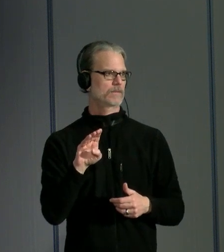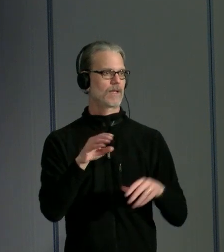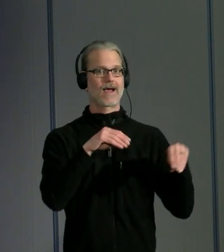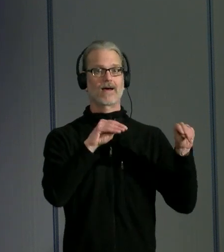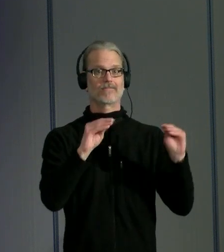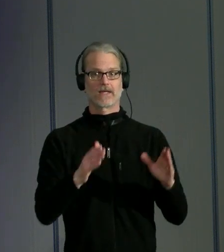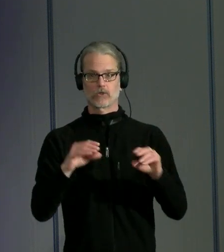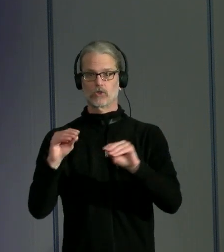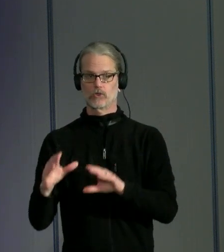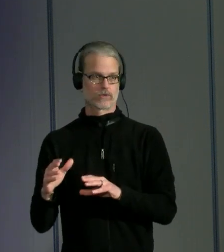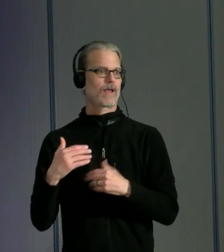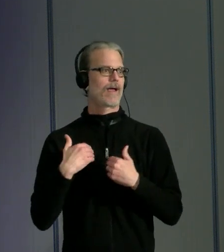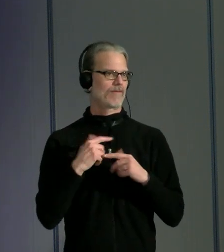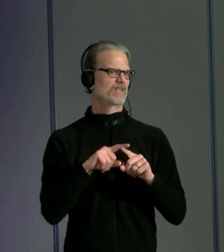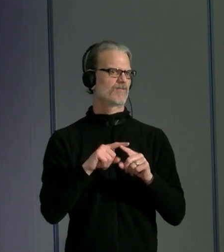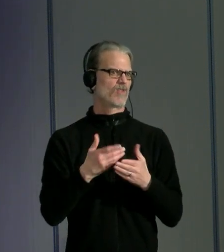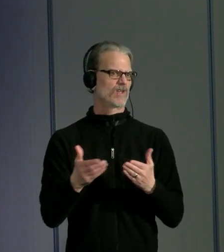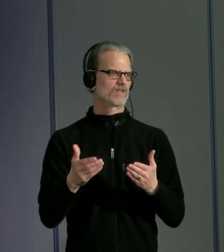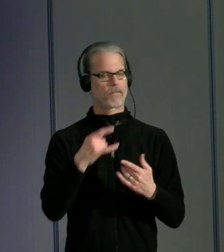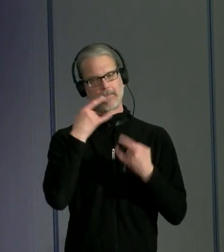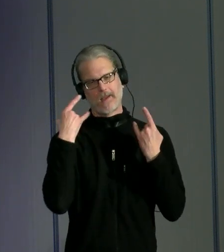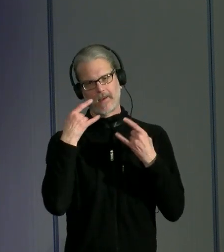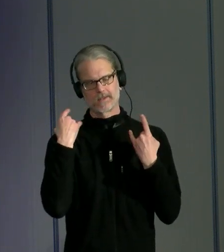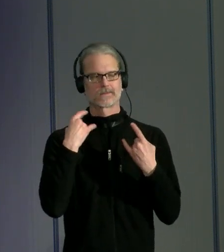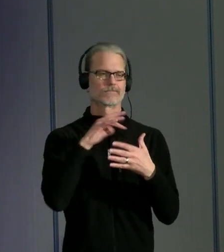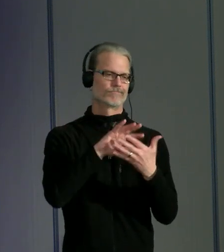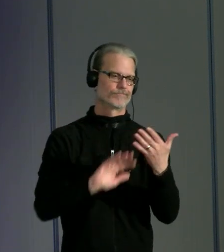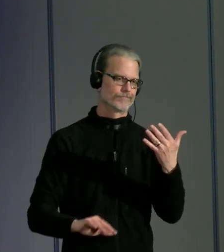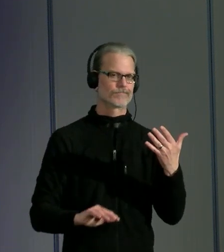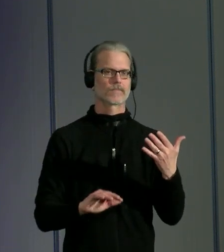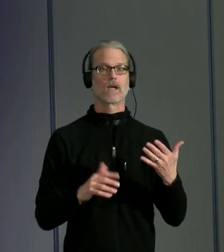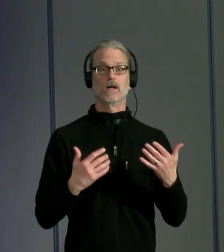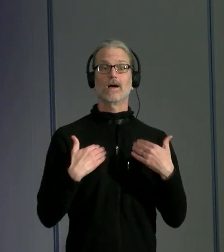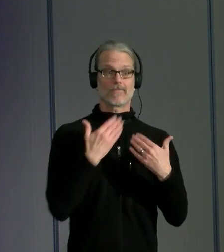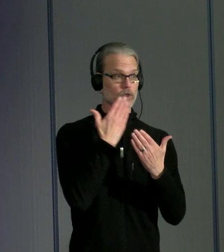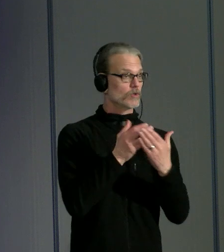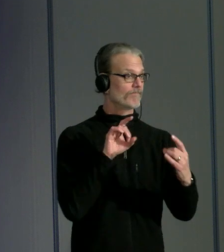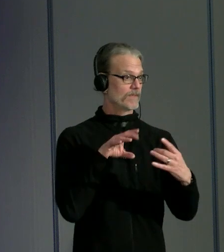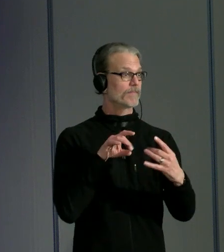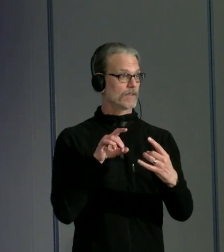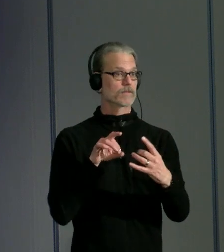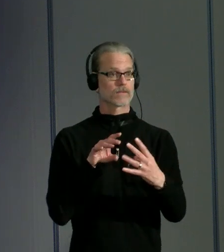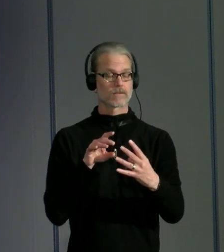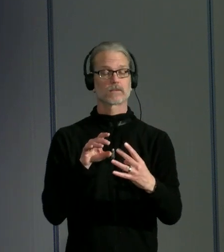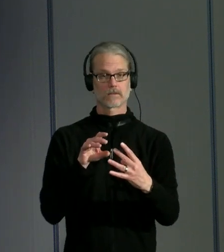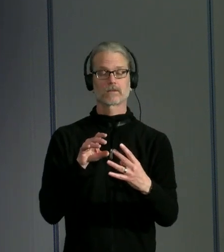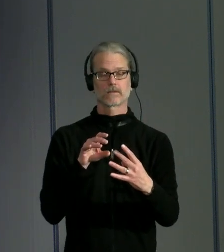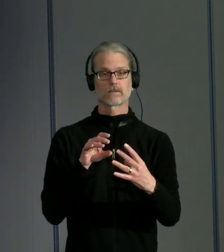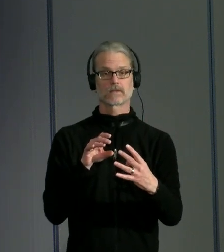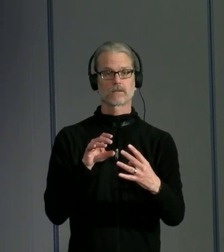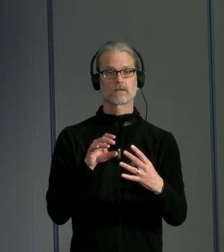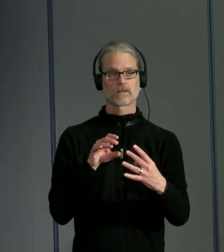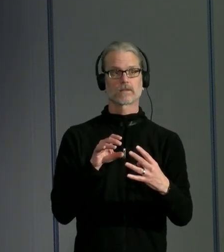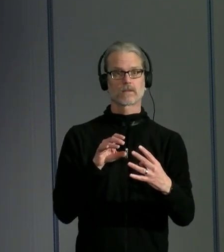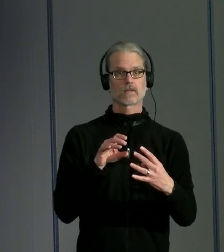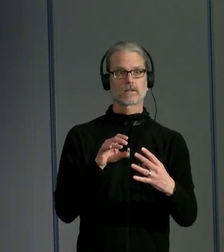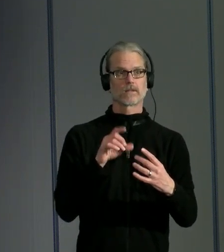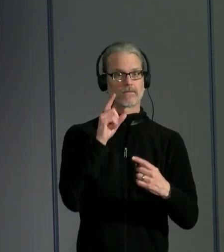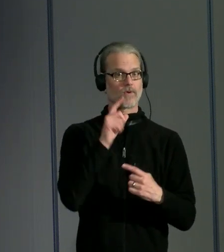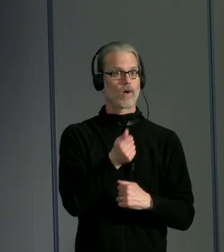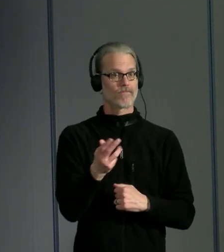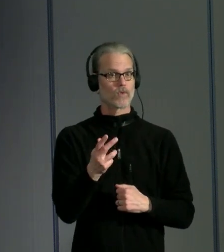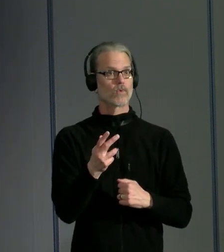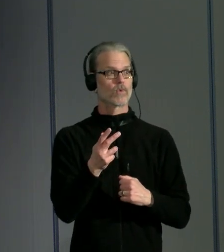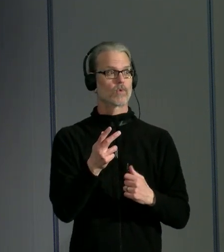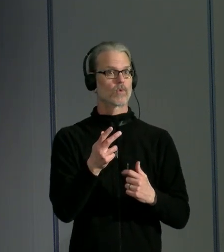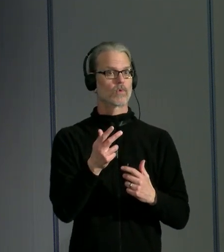that carry various things, including masks. And we have gotten some good feedback on a few different